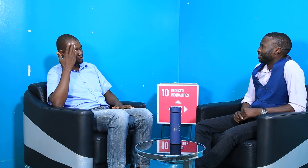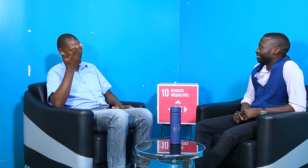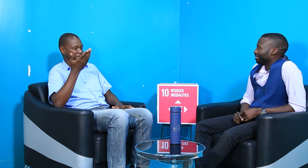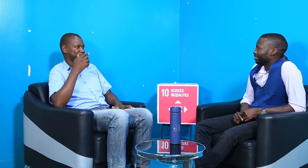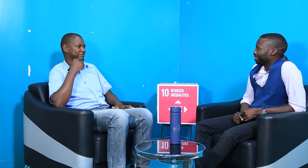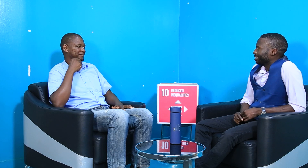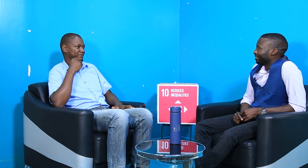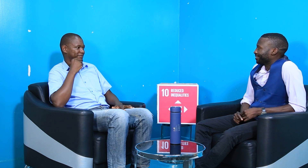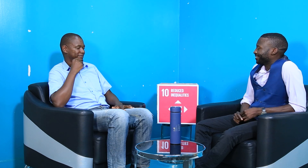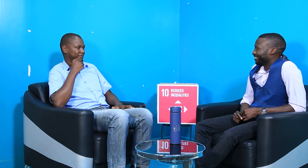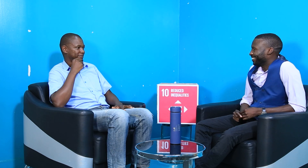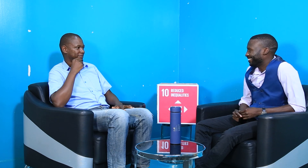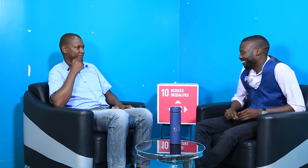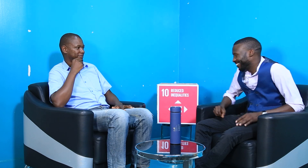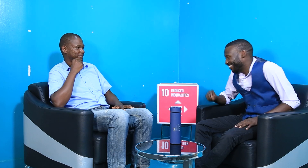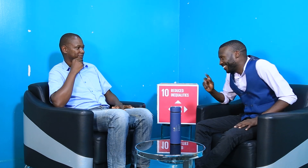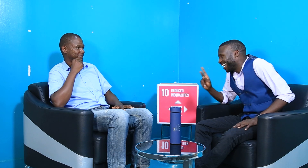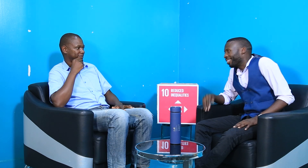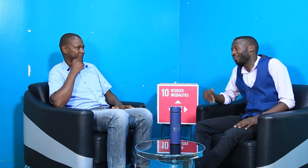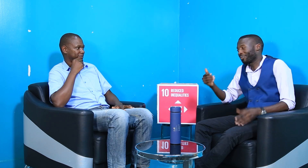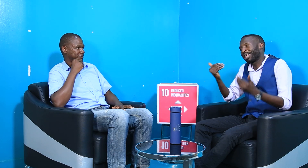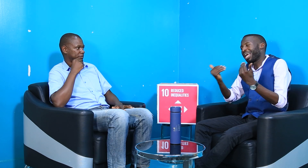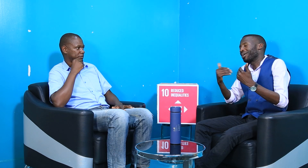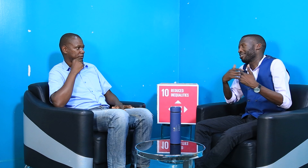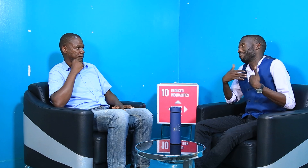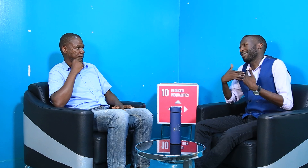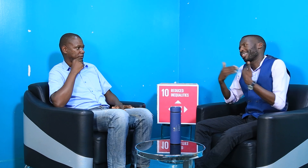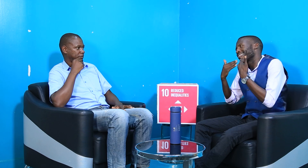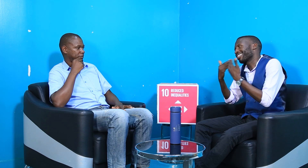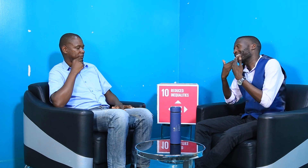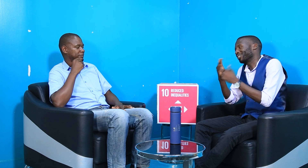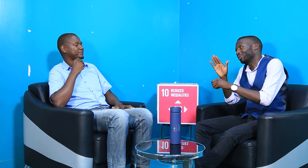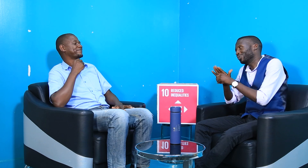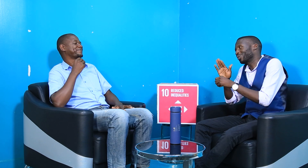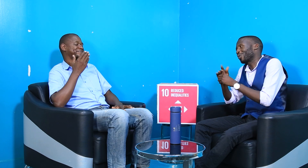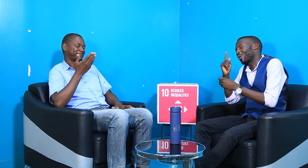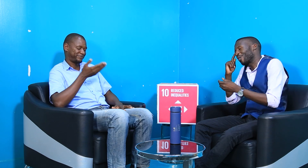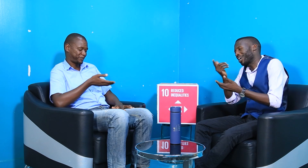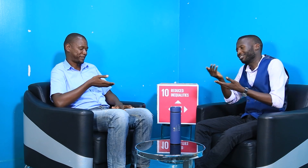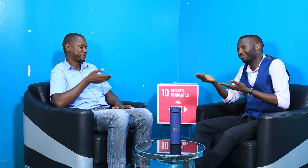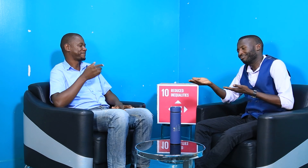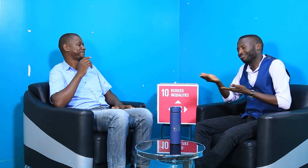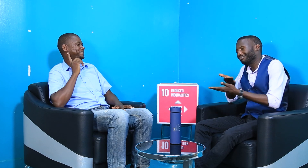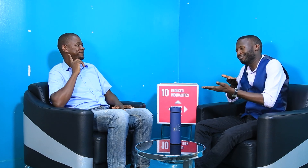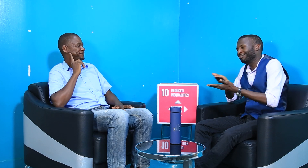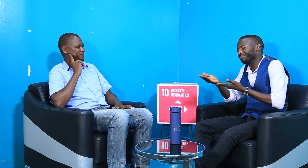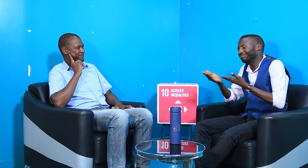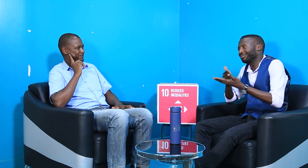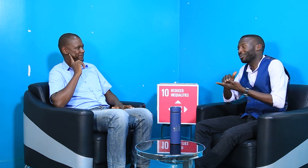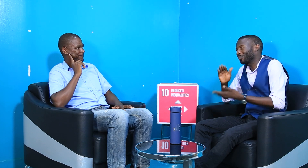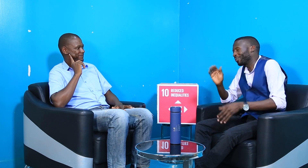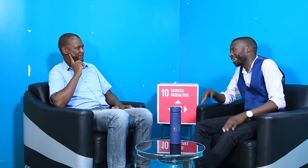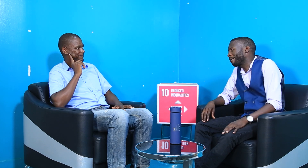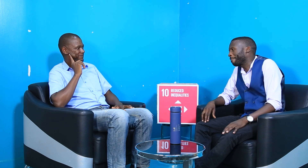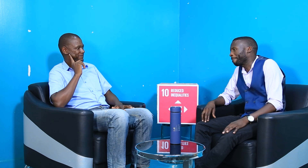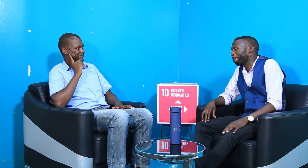personally, I think, I really don't know what I can tell you about that. Okay, thank you very much for